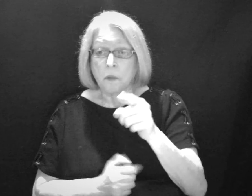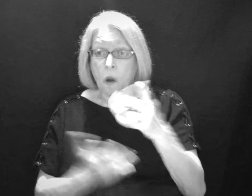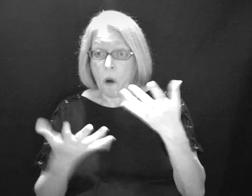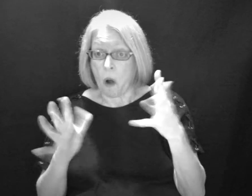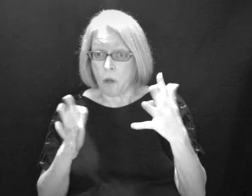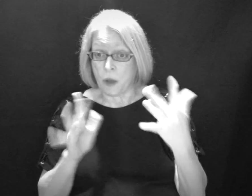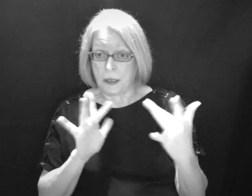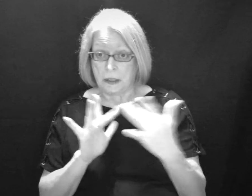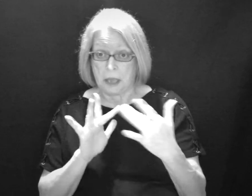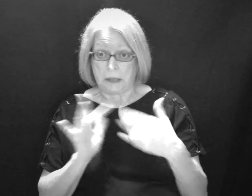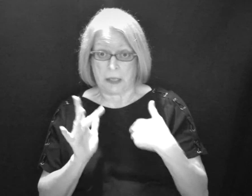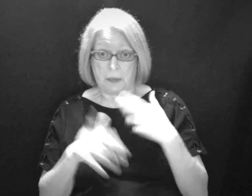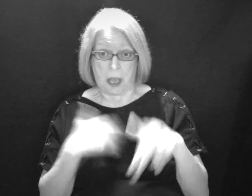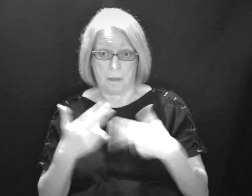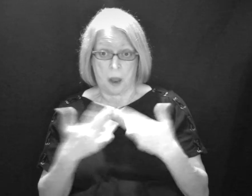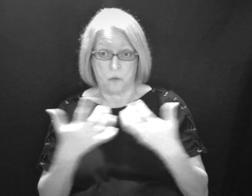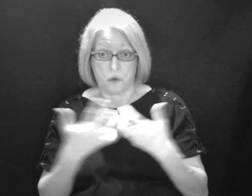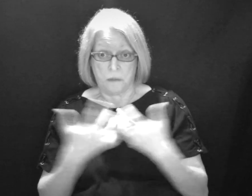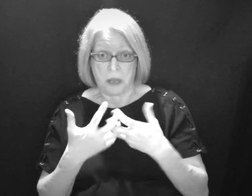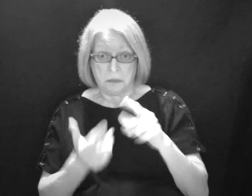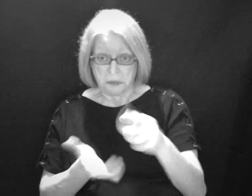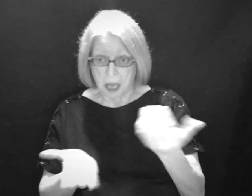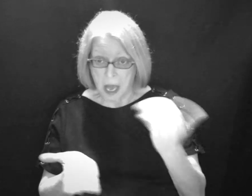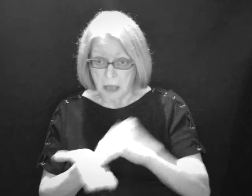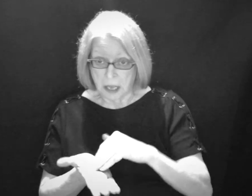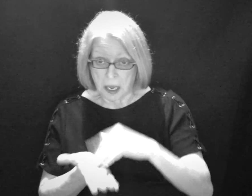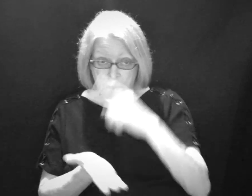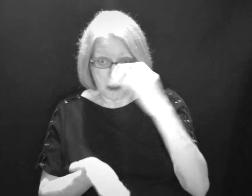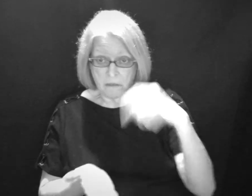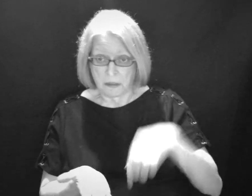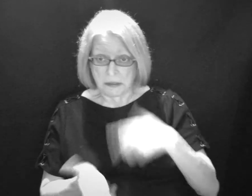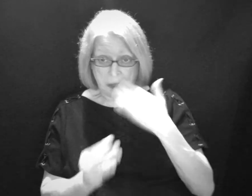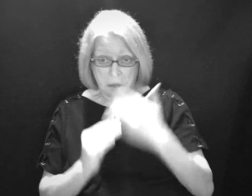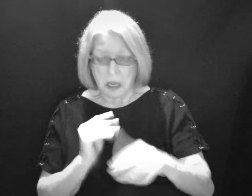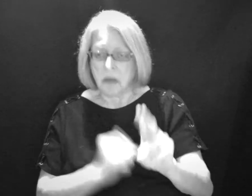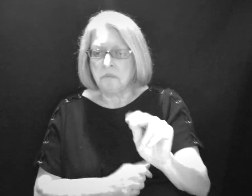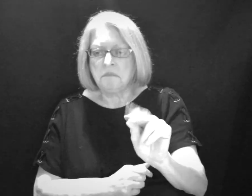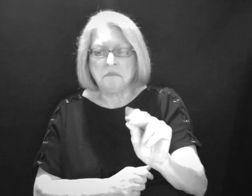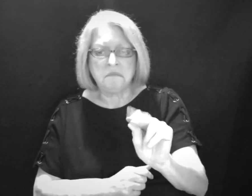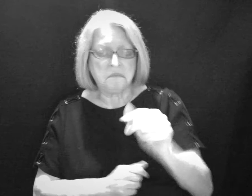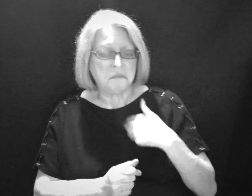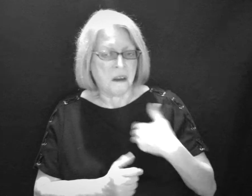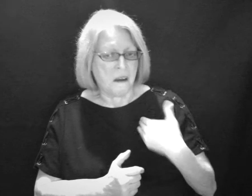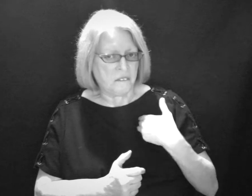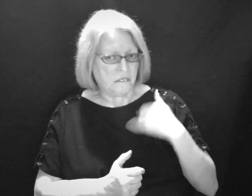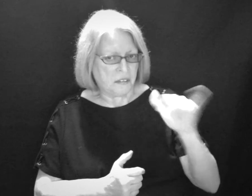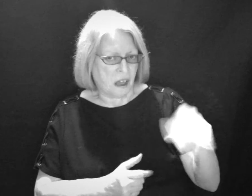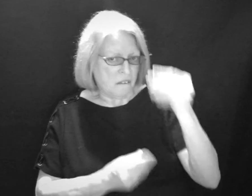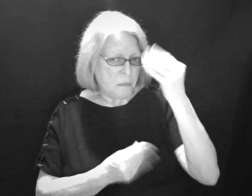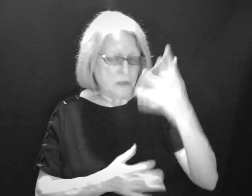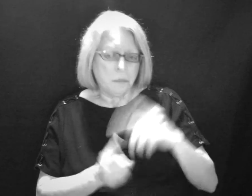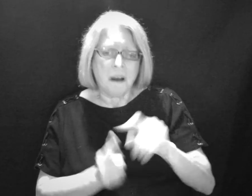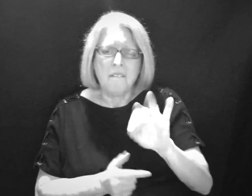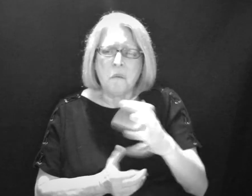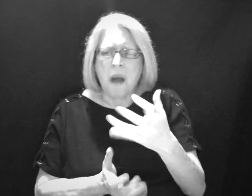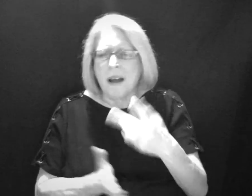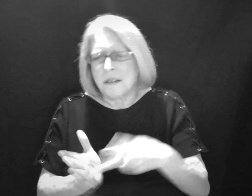and click on Edit Row, if we go to Layout, we need to make this full width also. Press Save